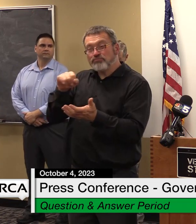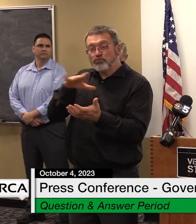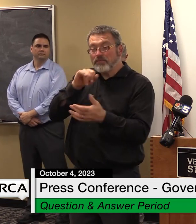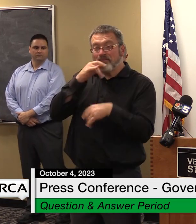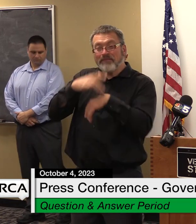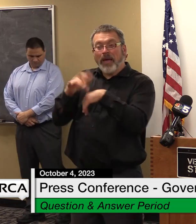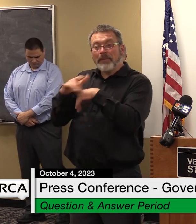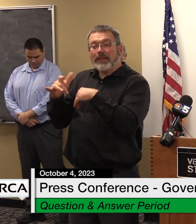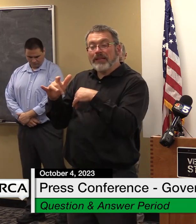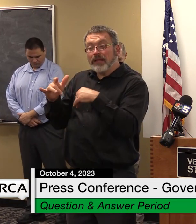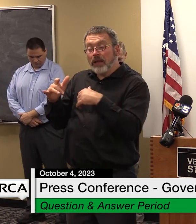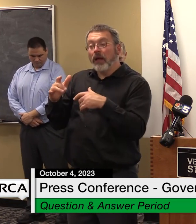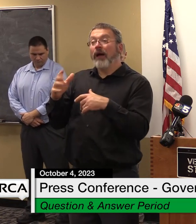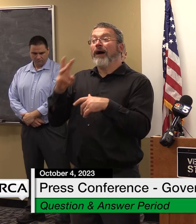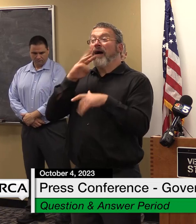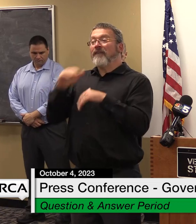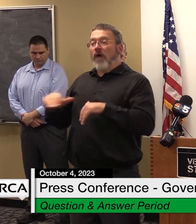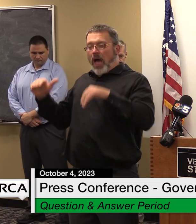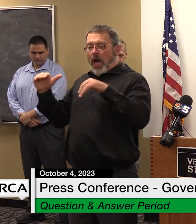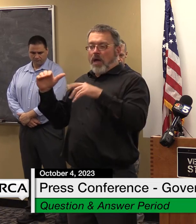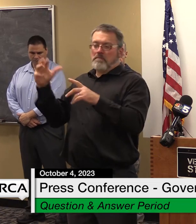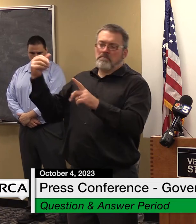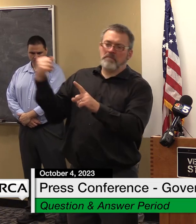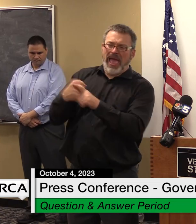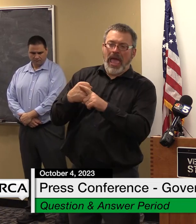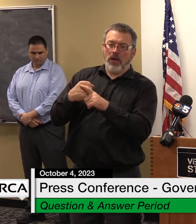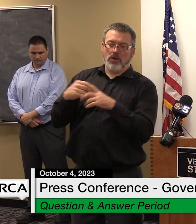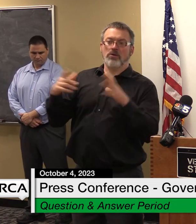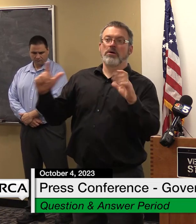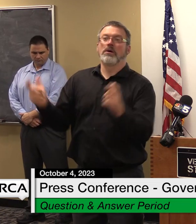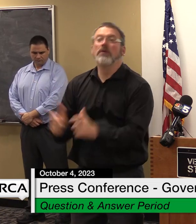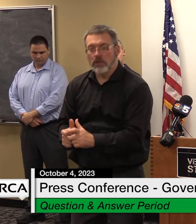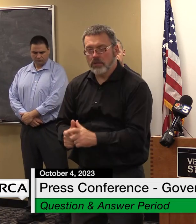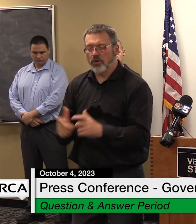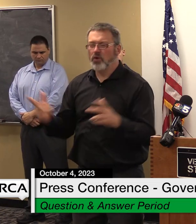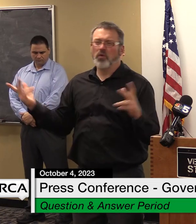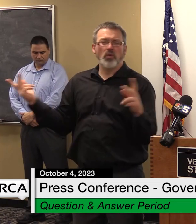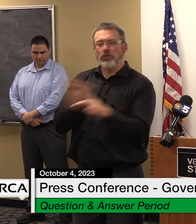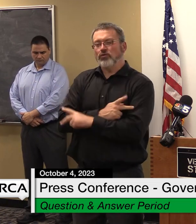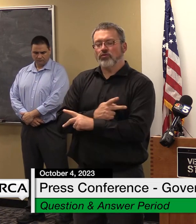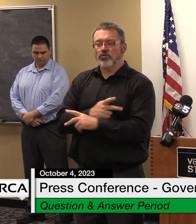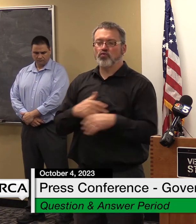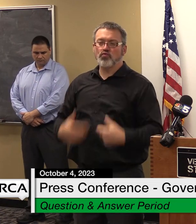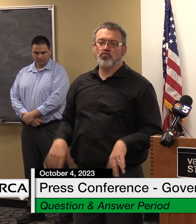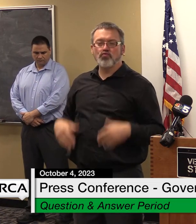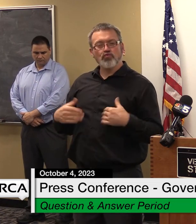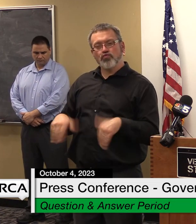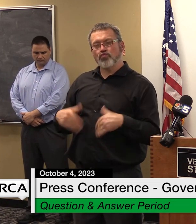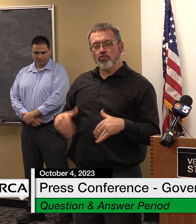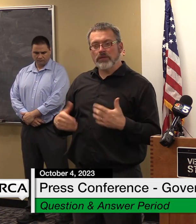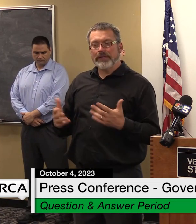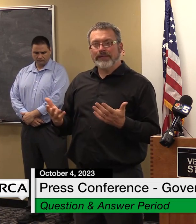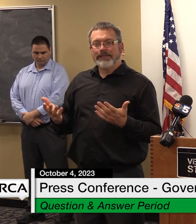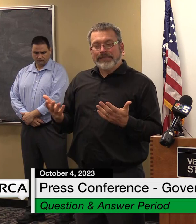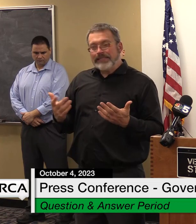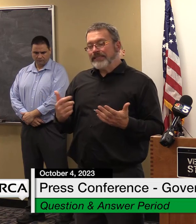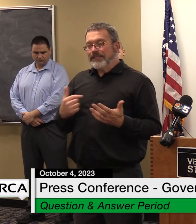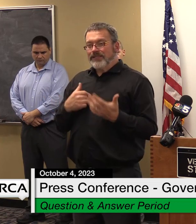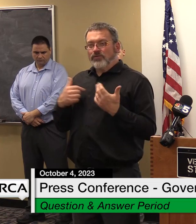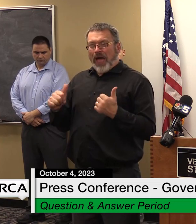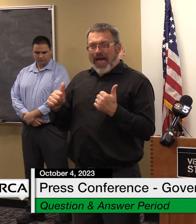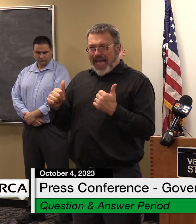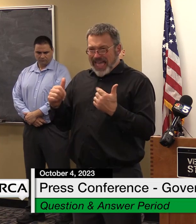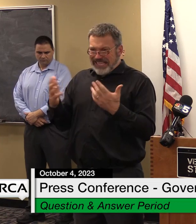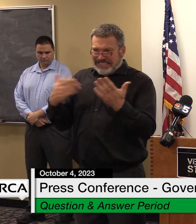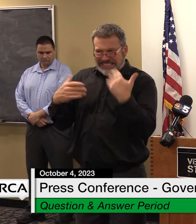flooding, has exacerbated the situation, and we're trying to get we got all hands on deck trying to do whatever we